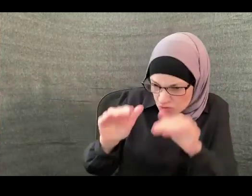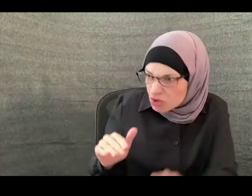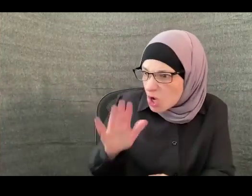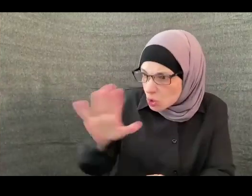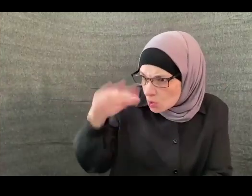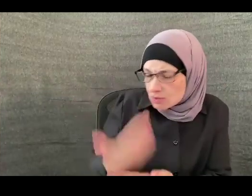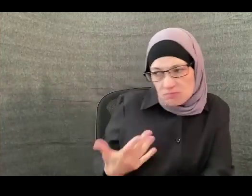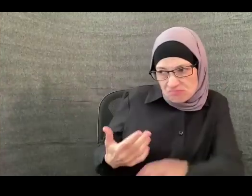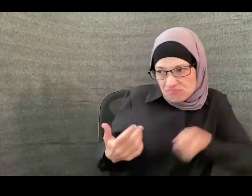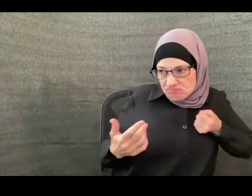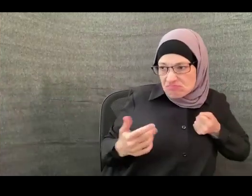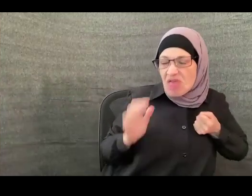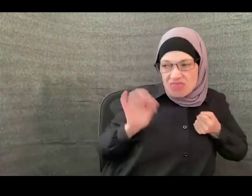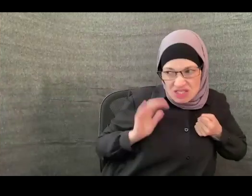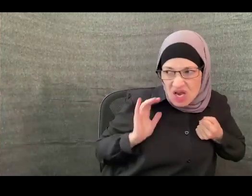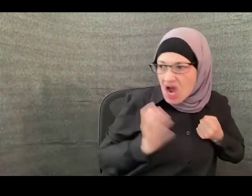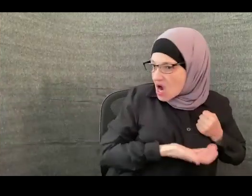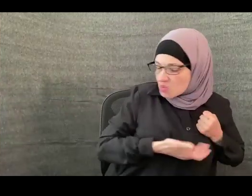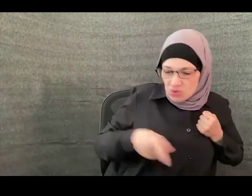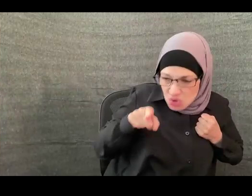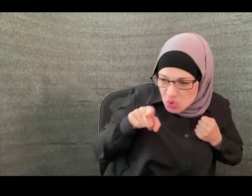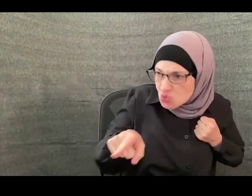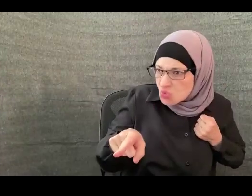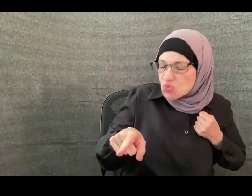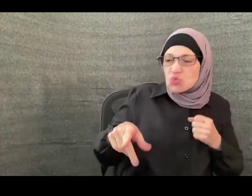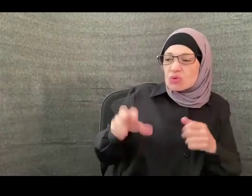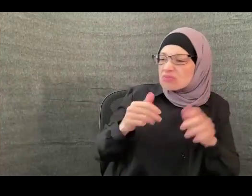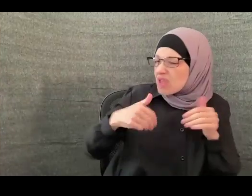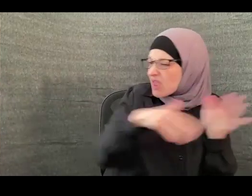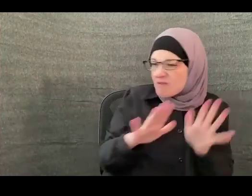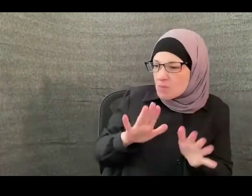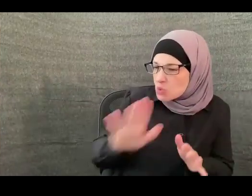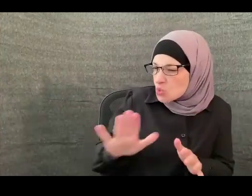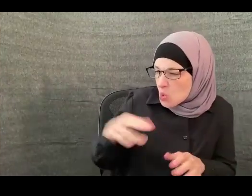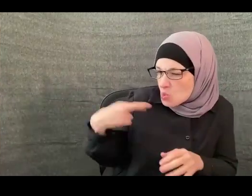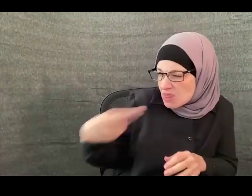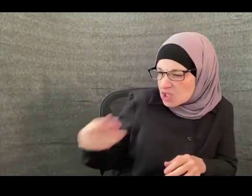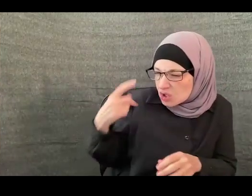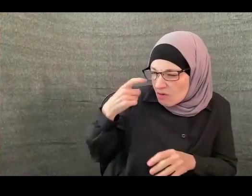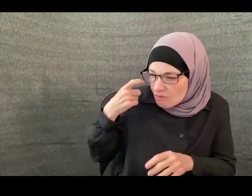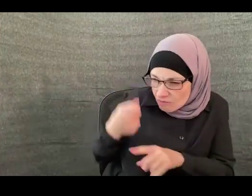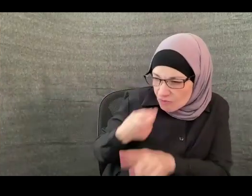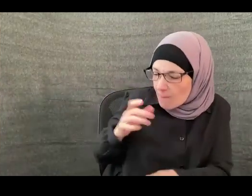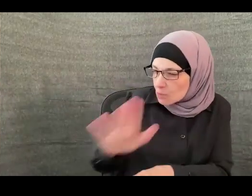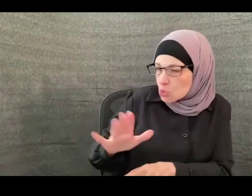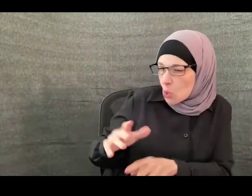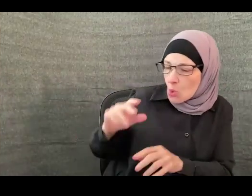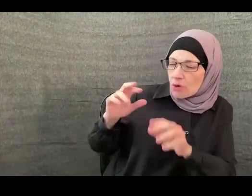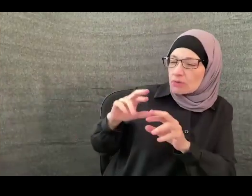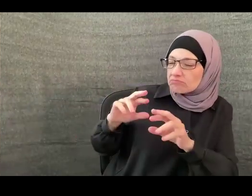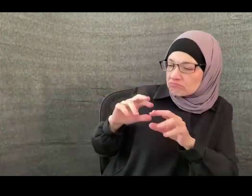You apostated, you left the deen of your forefathers. And he said, now I went back to